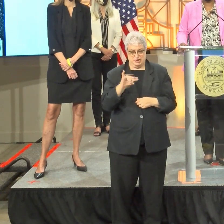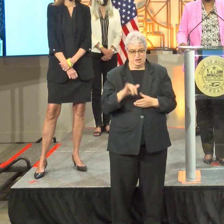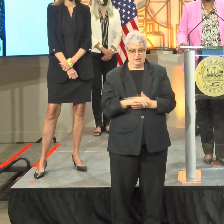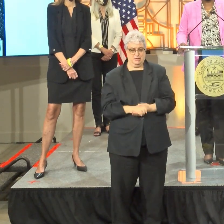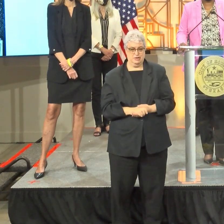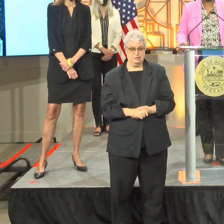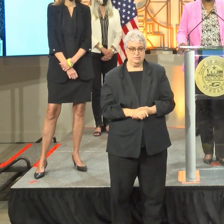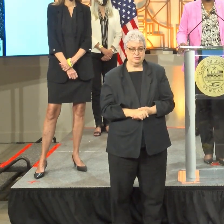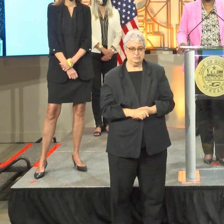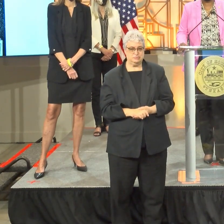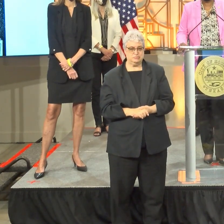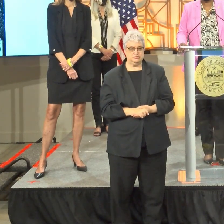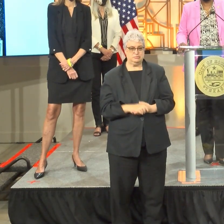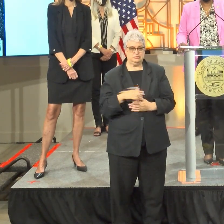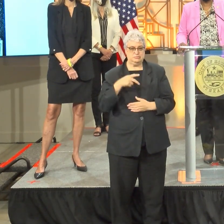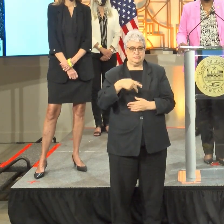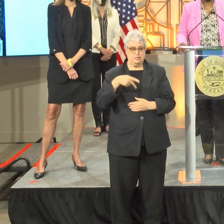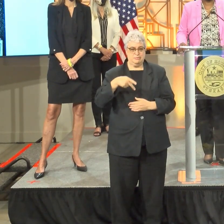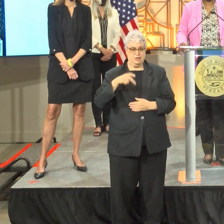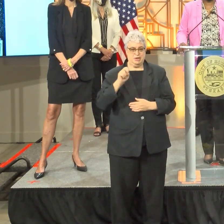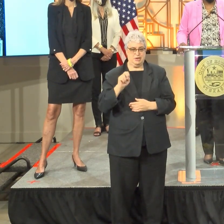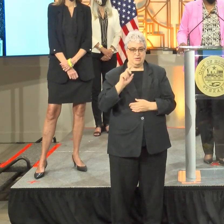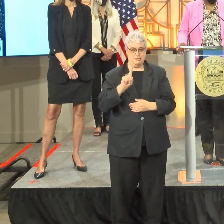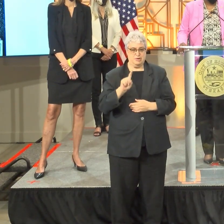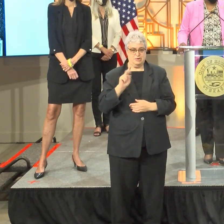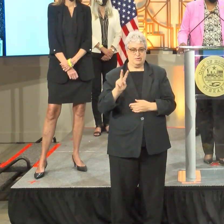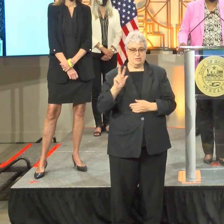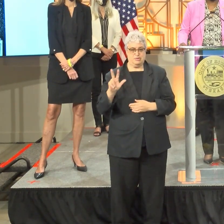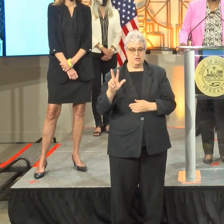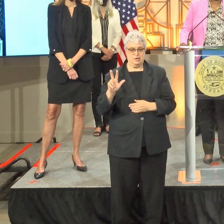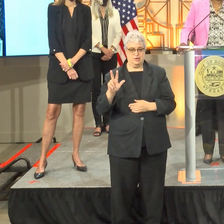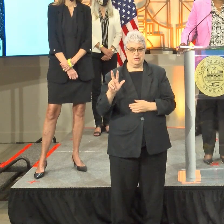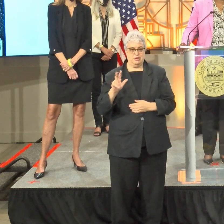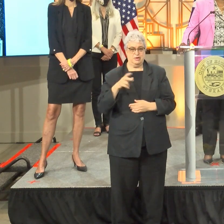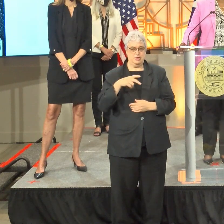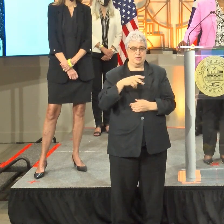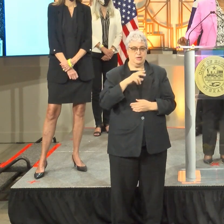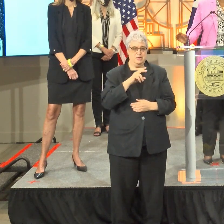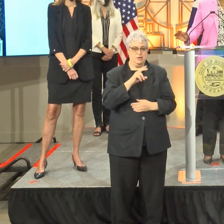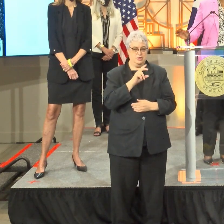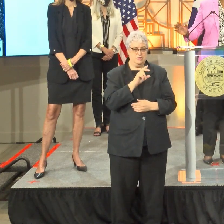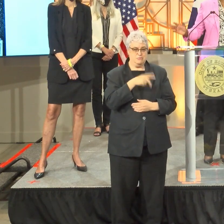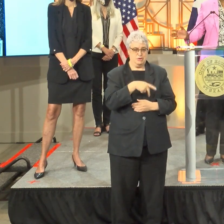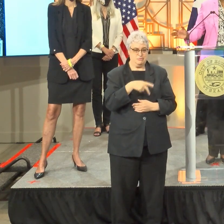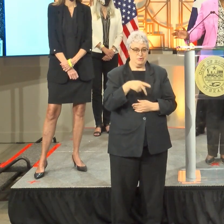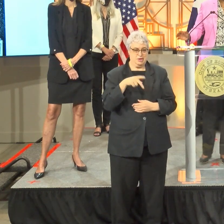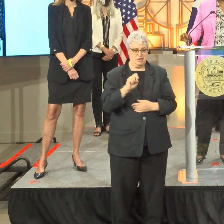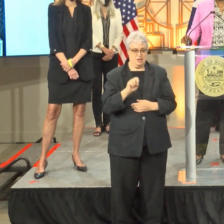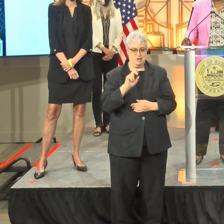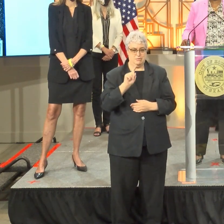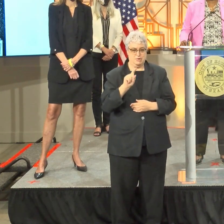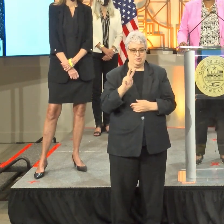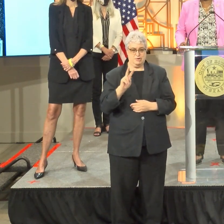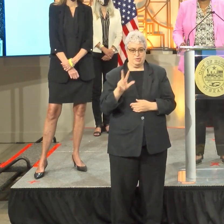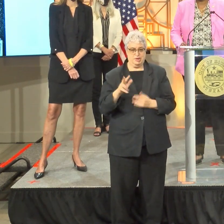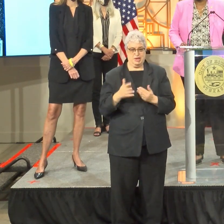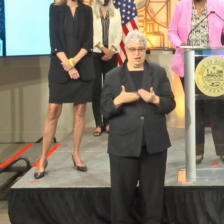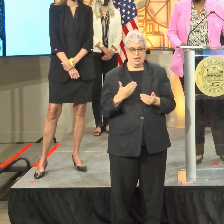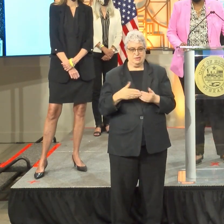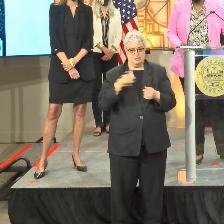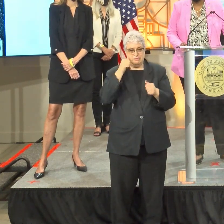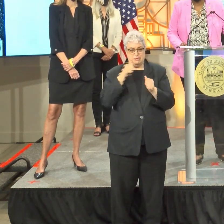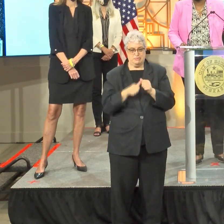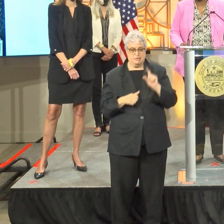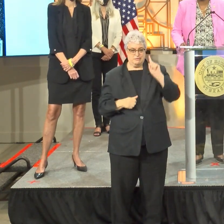love do the PPE 1, 2, 3. Do the PPE 1, 2, 3. It's memorable.